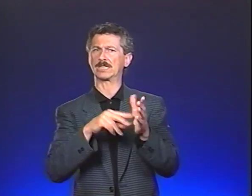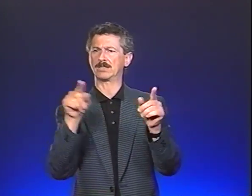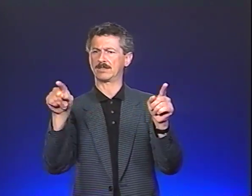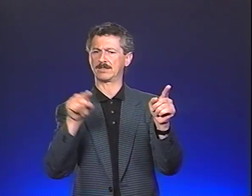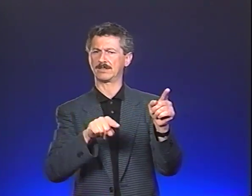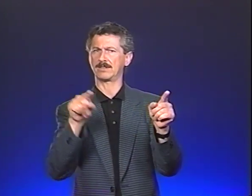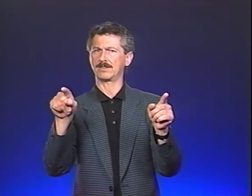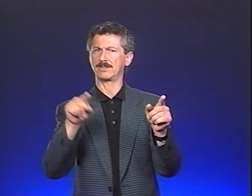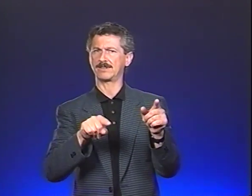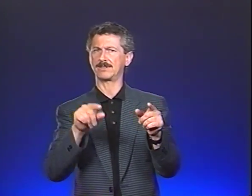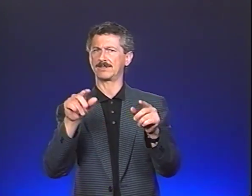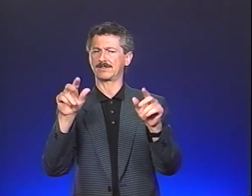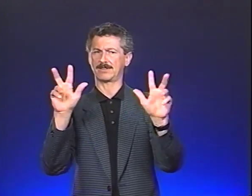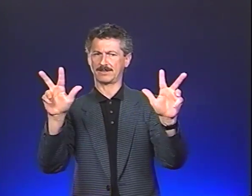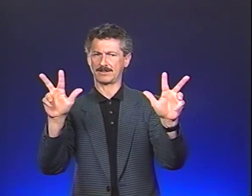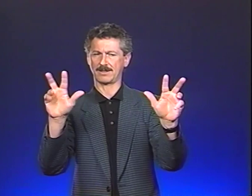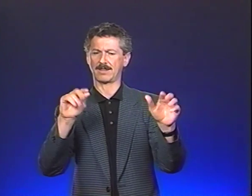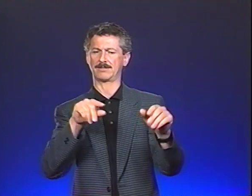is different.